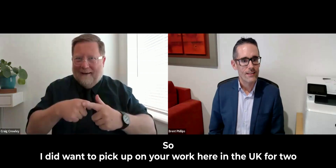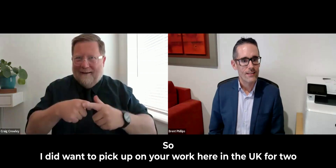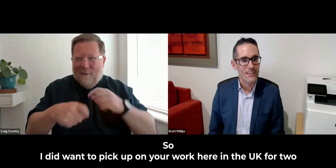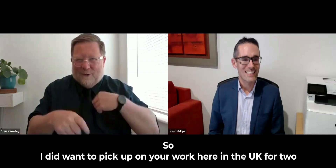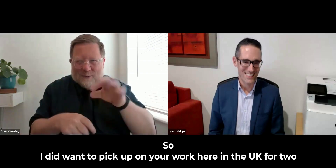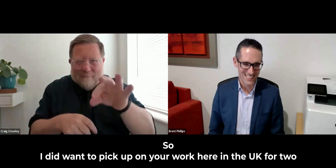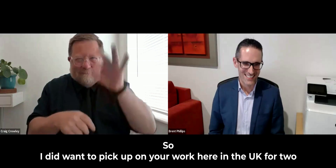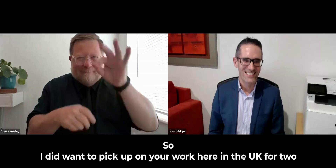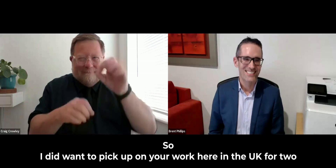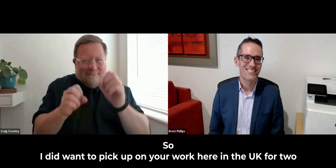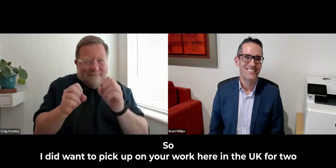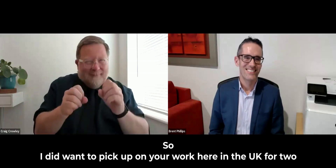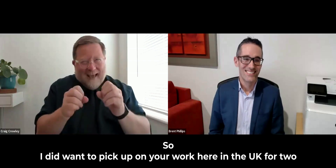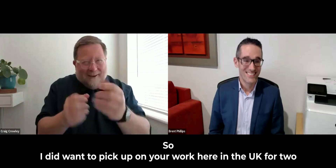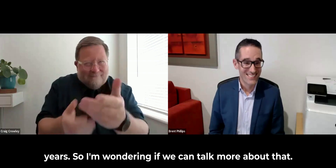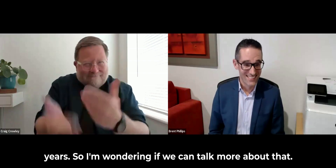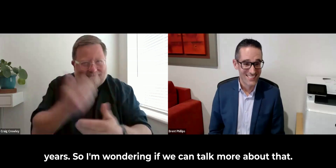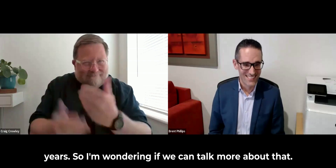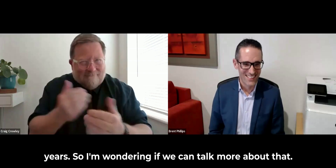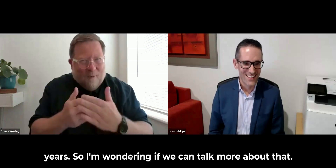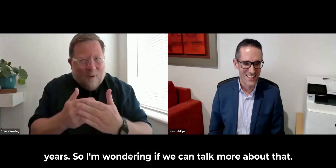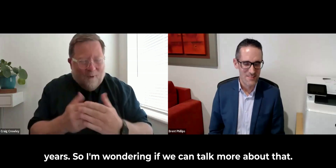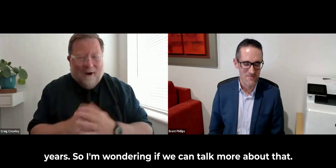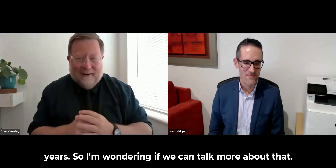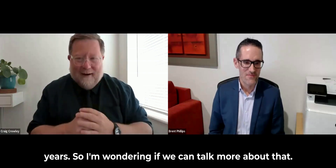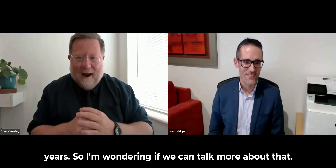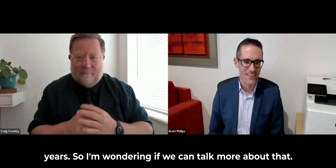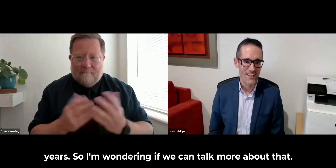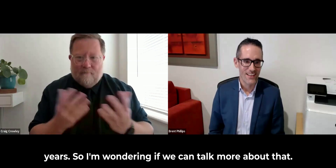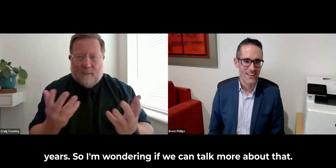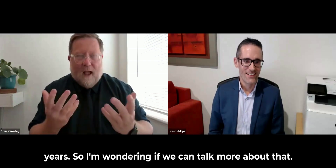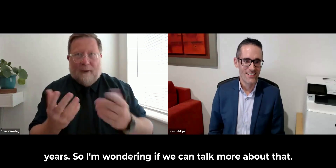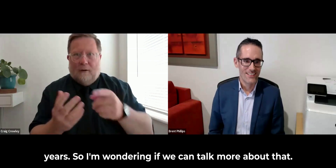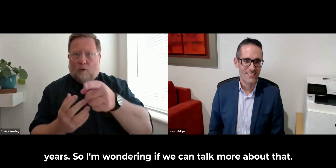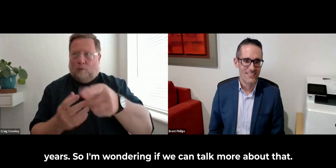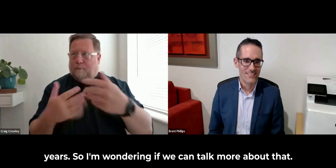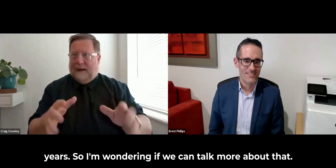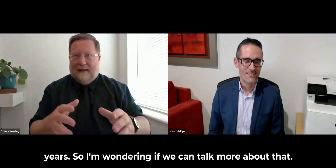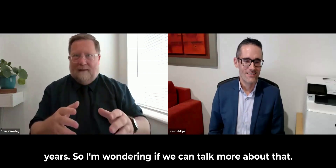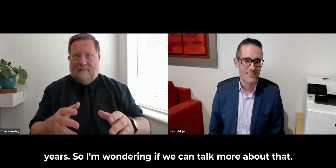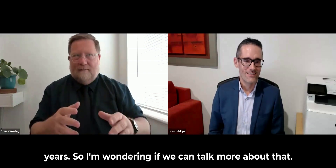work here in the UK for 2 years. So I'm wondering if we can talk more about that.